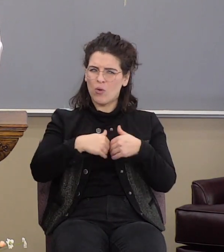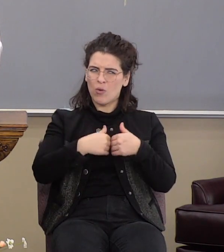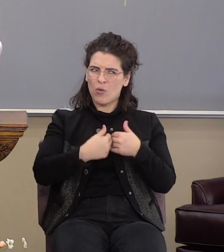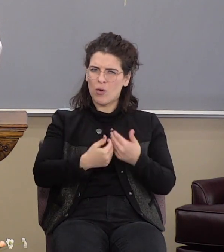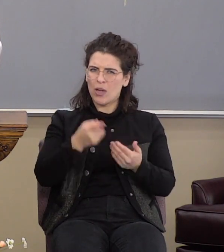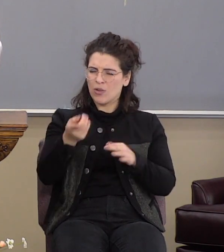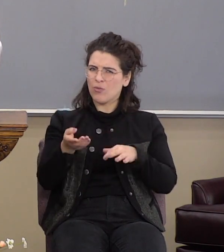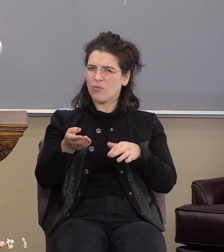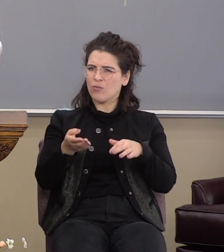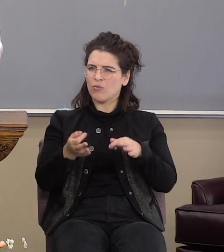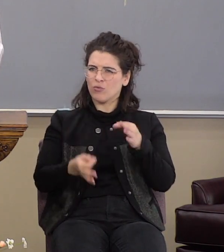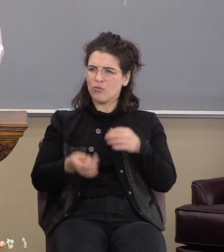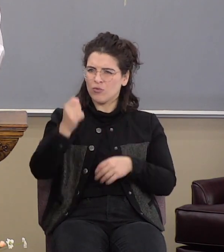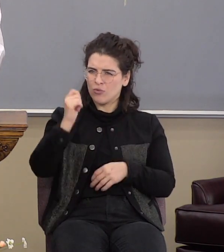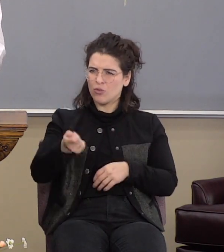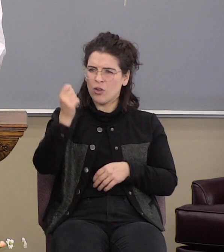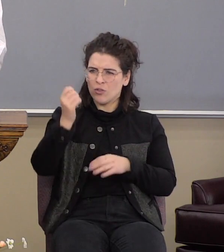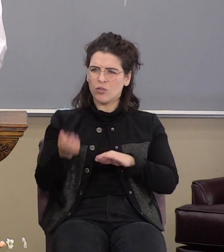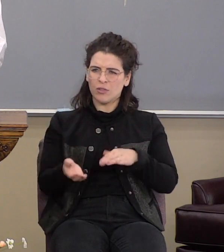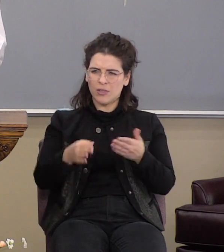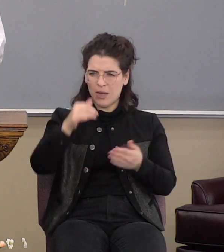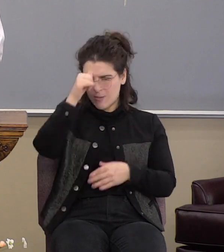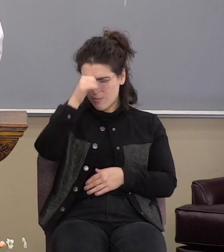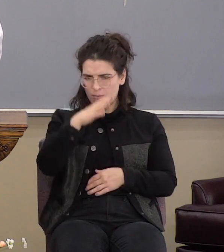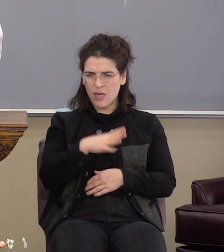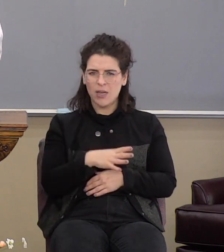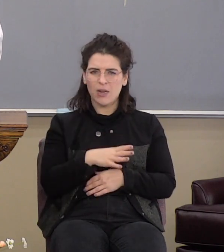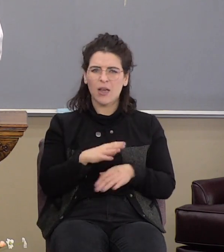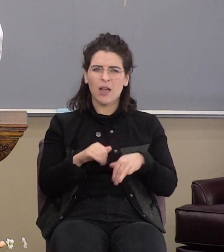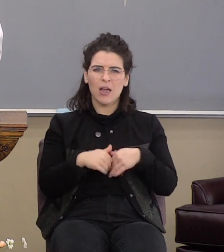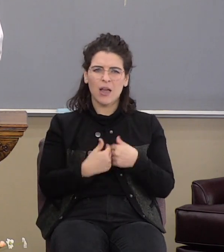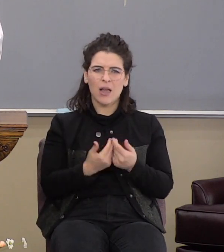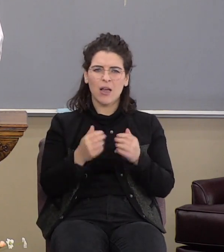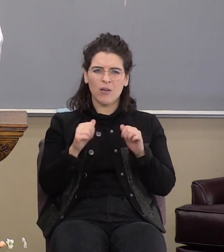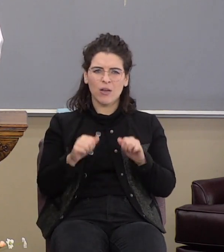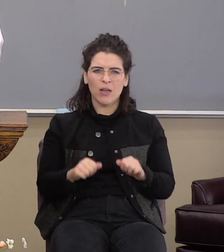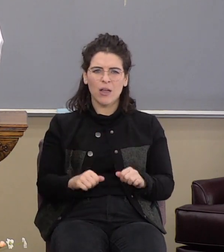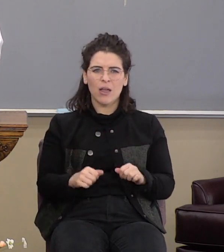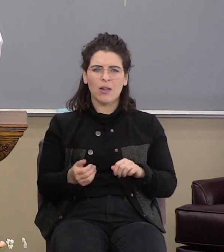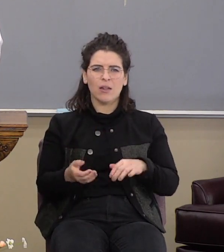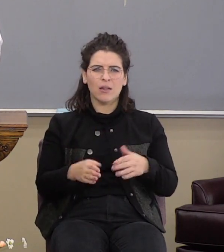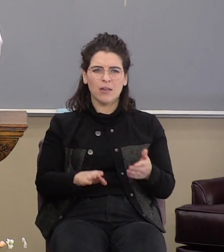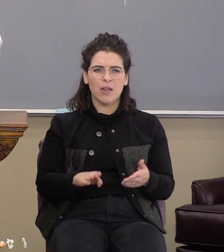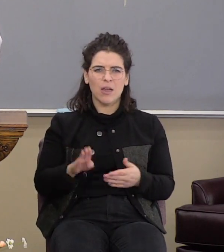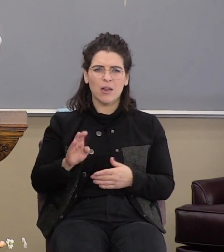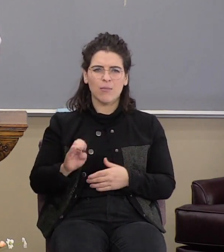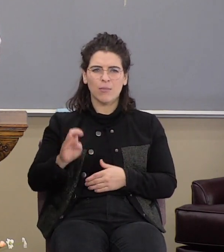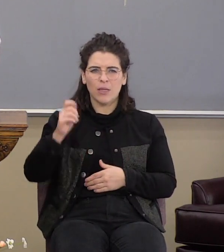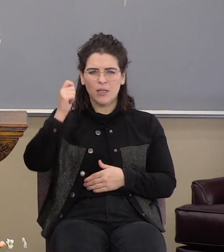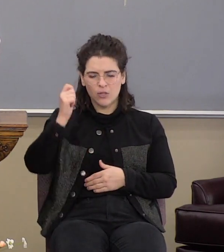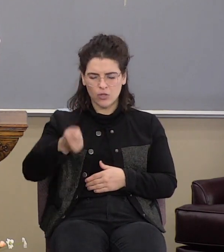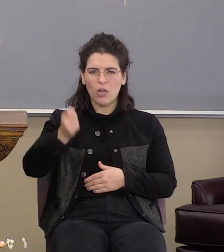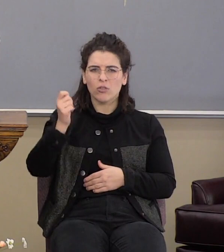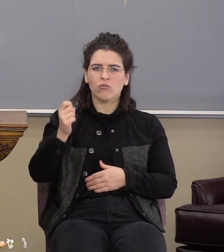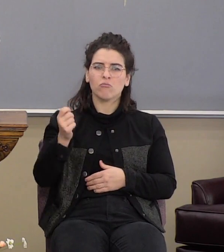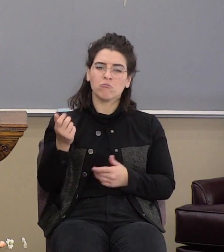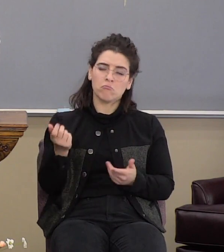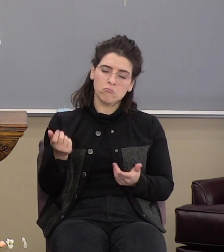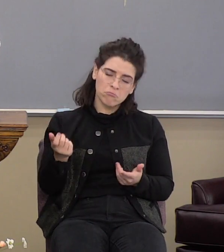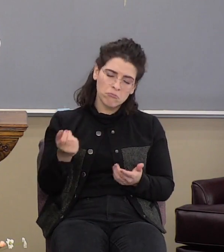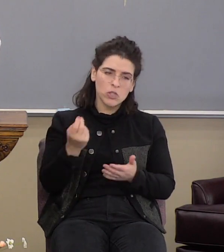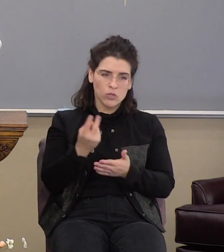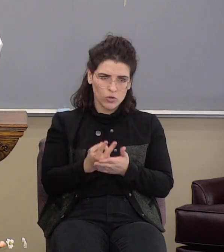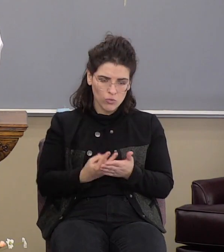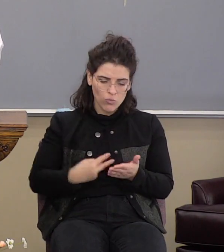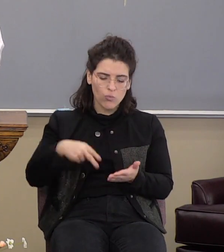man? So, you know, think about it. How can the dead be judged? There's a resurrection